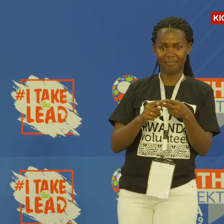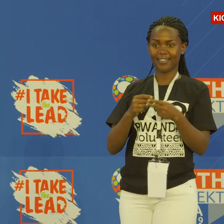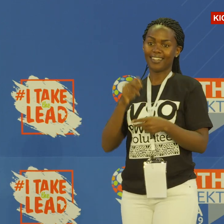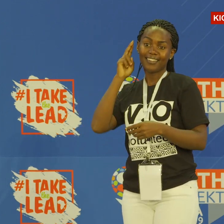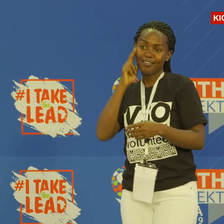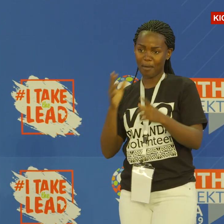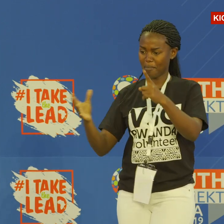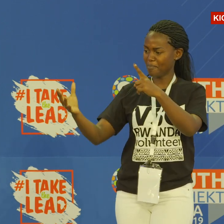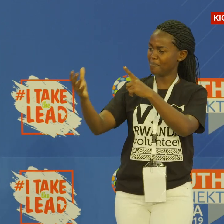The second thing,